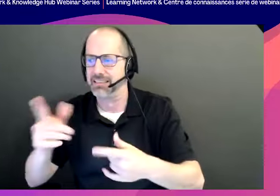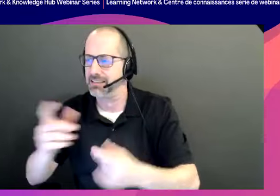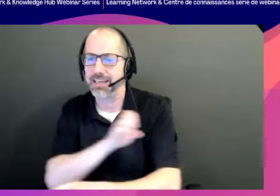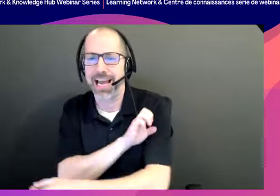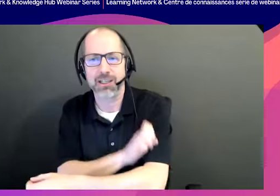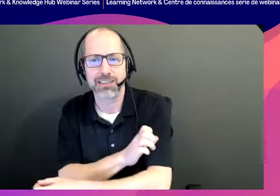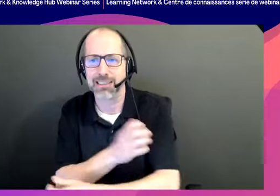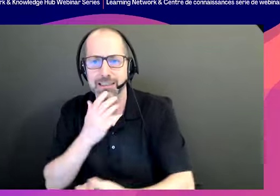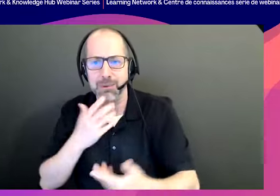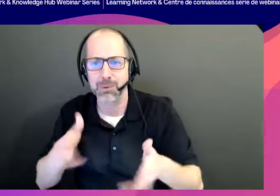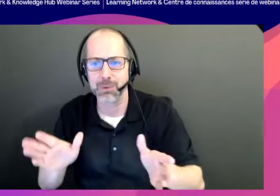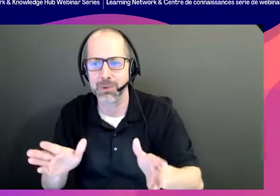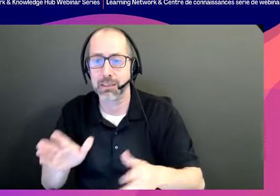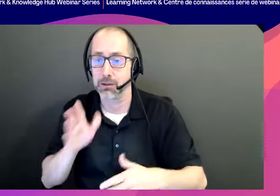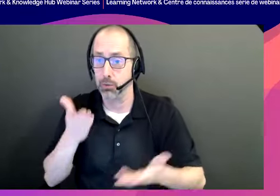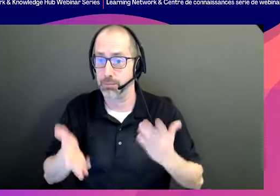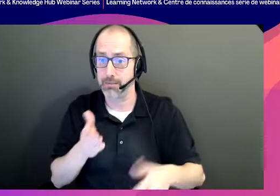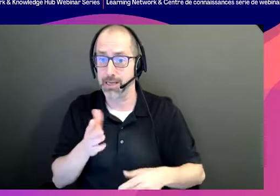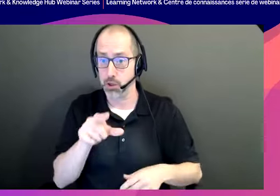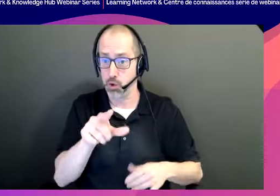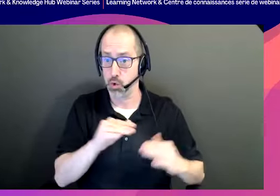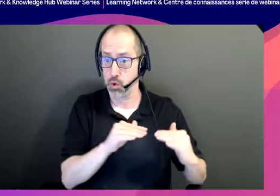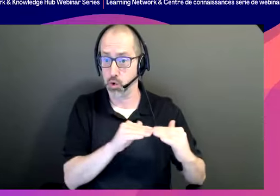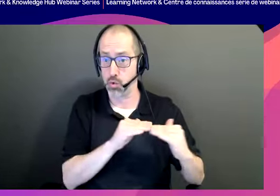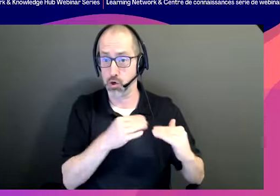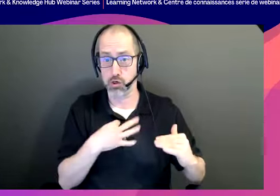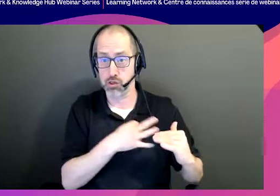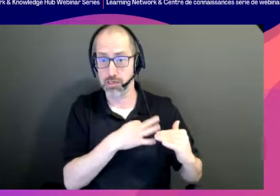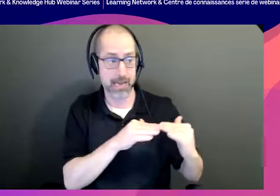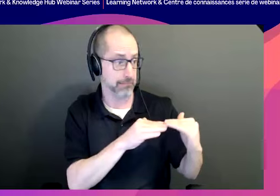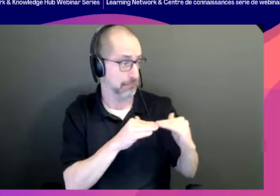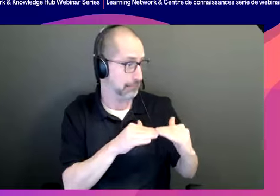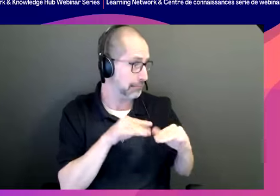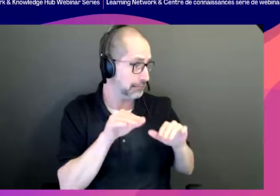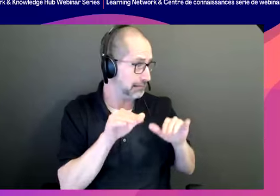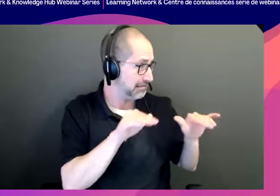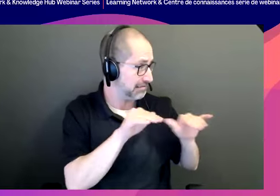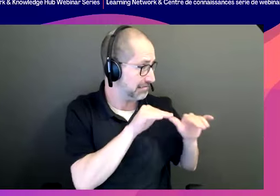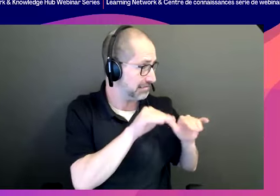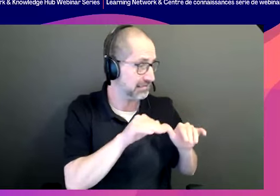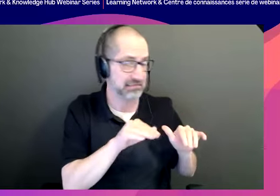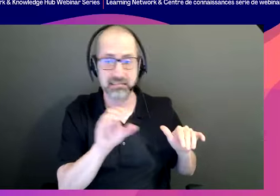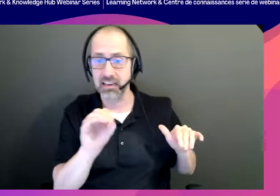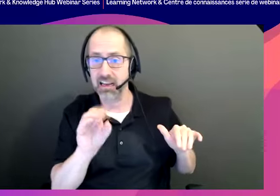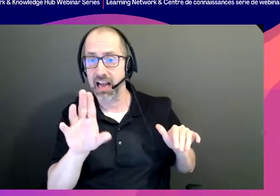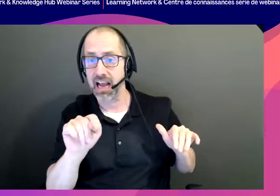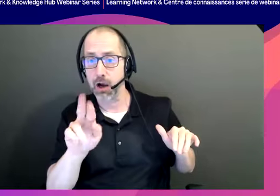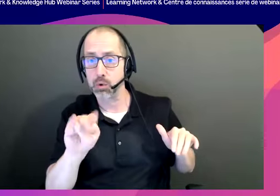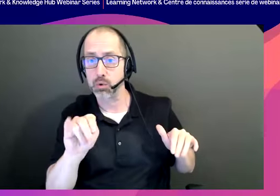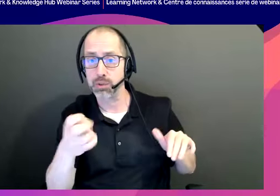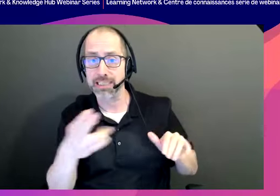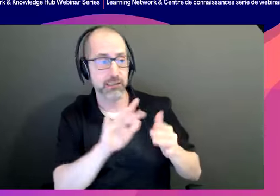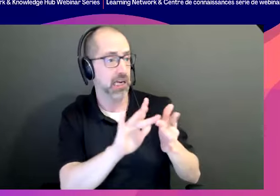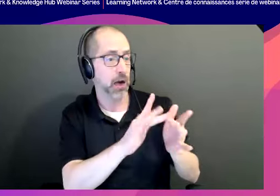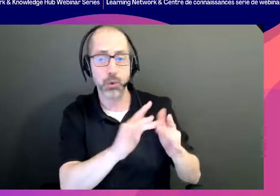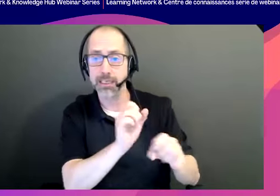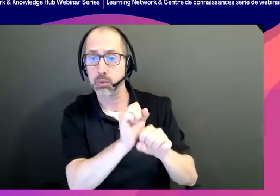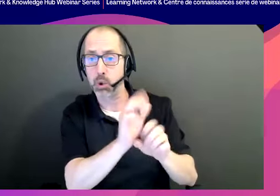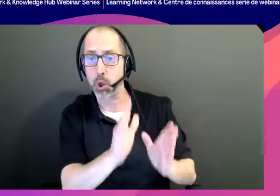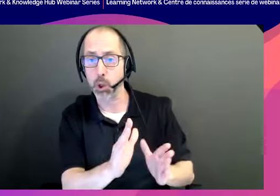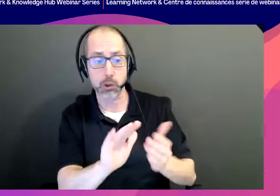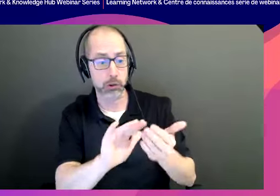ask some of your coworkers, if you have in your program, outreach workers or community health rep who can help her